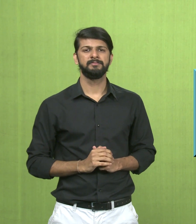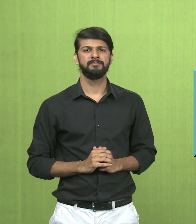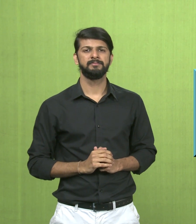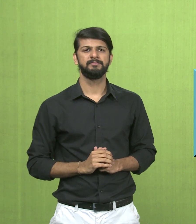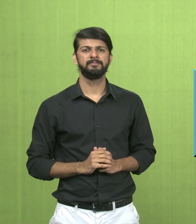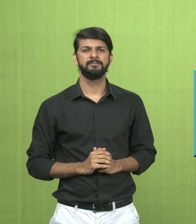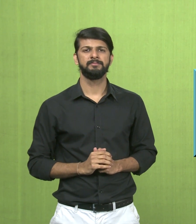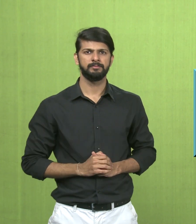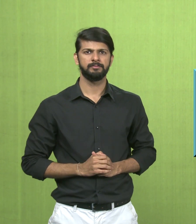colors.